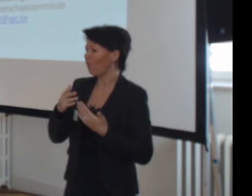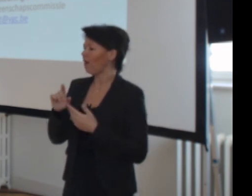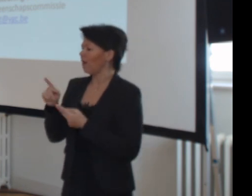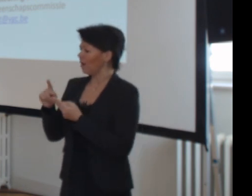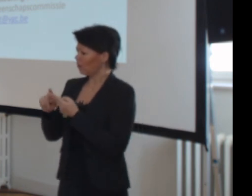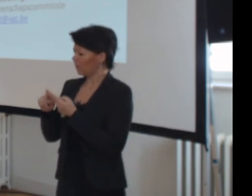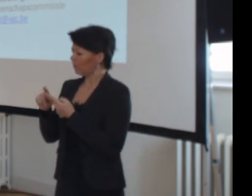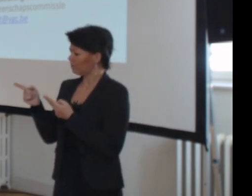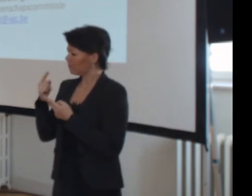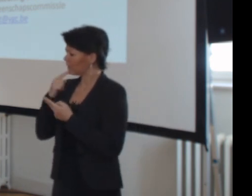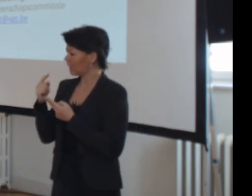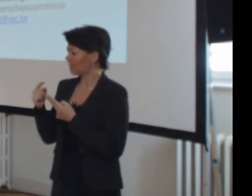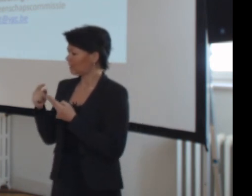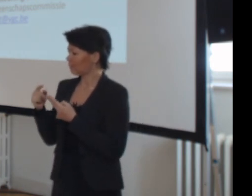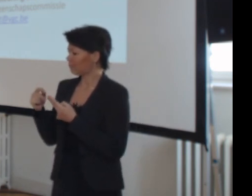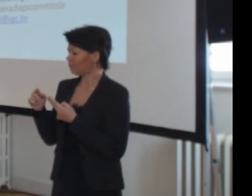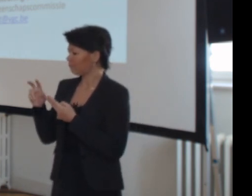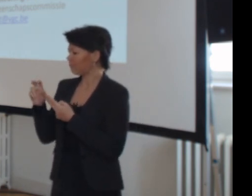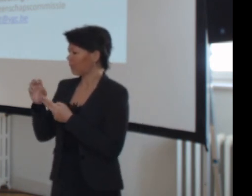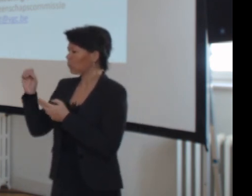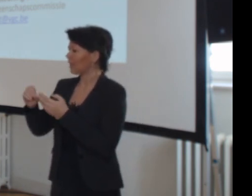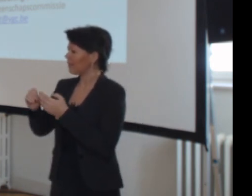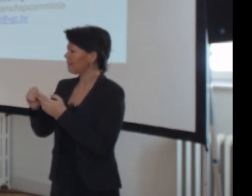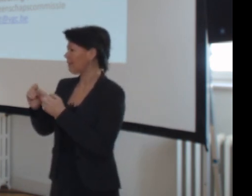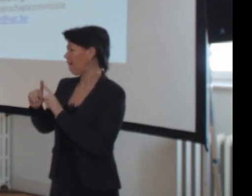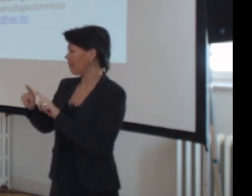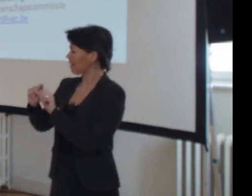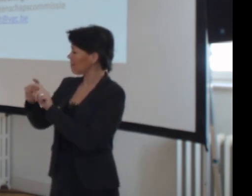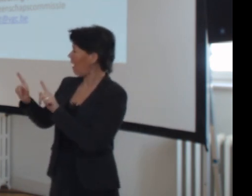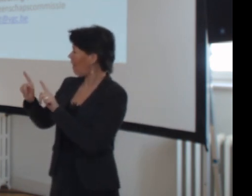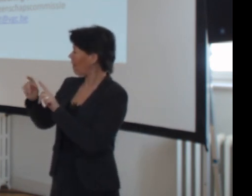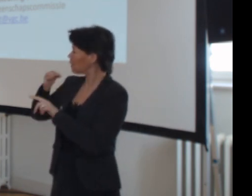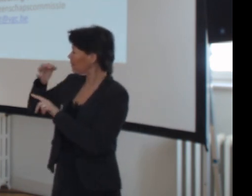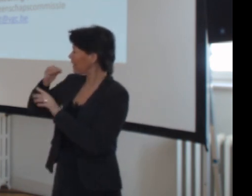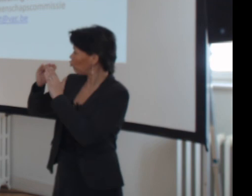30% of the children speak other languages than Dutch, Spanish and French.